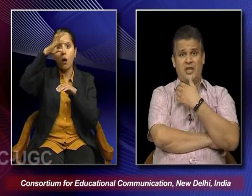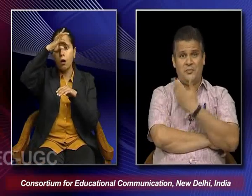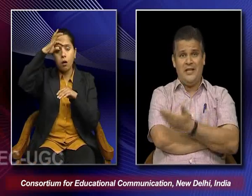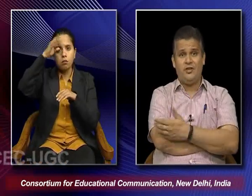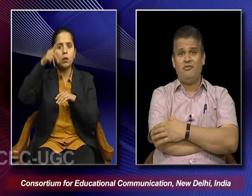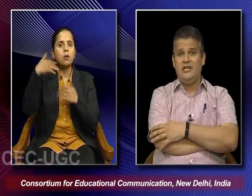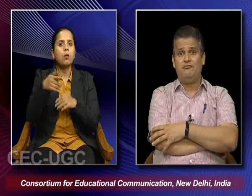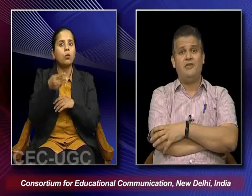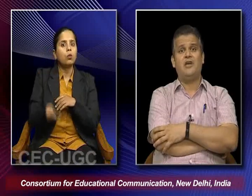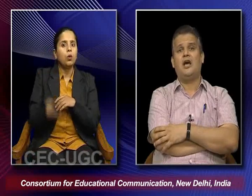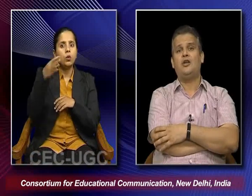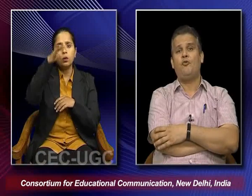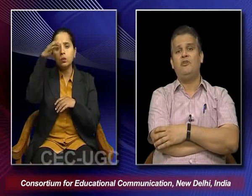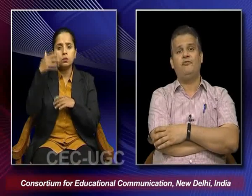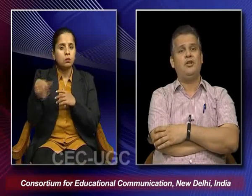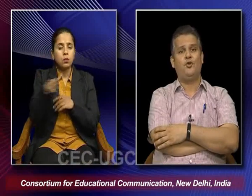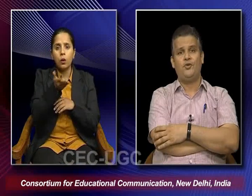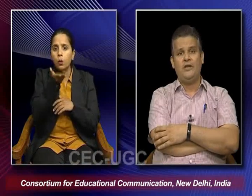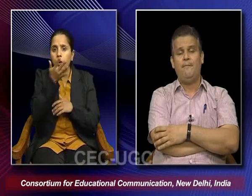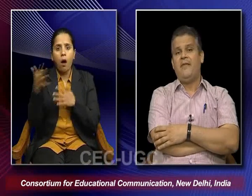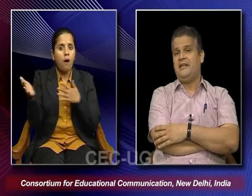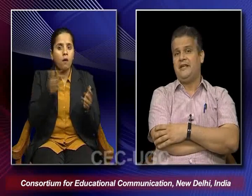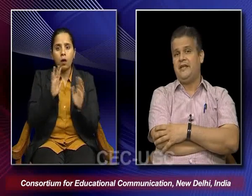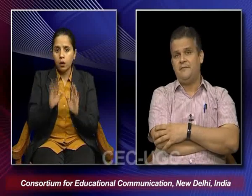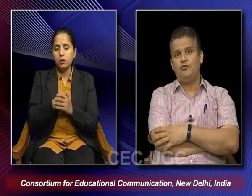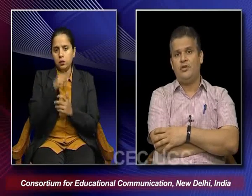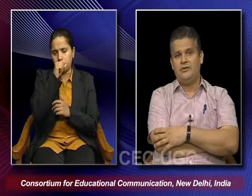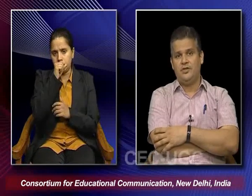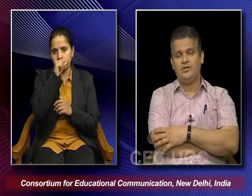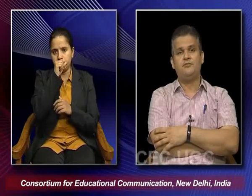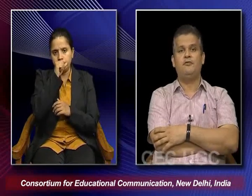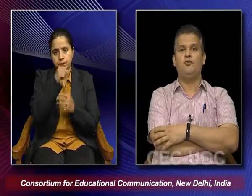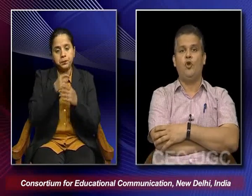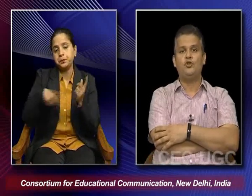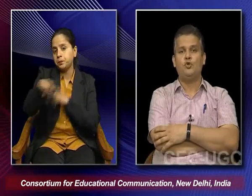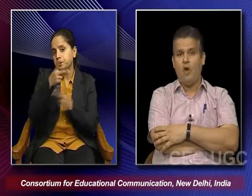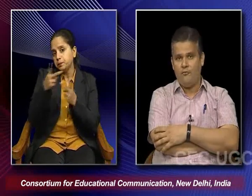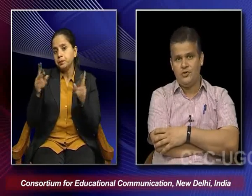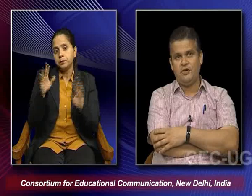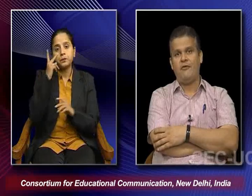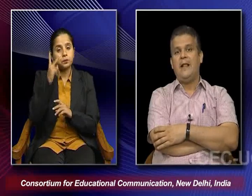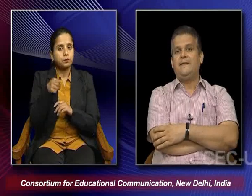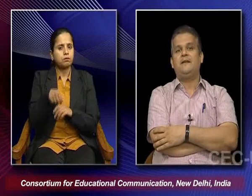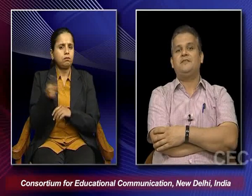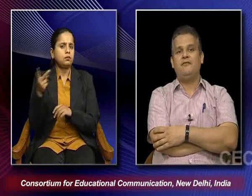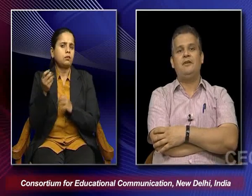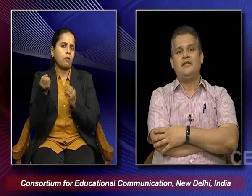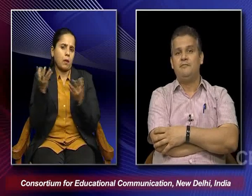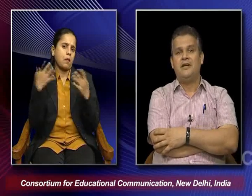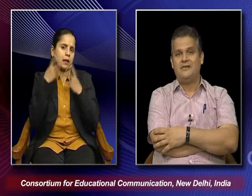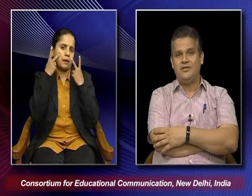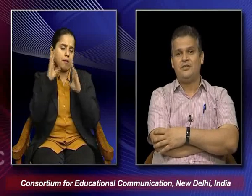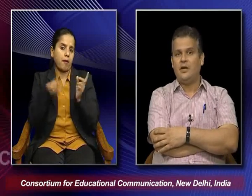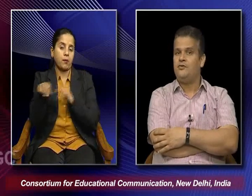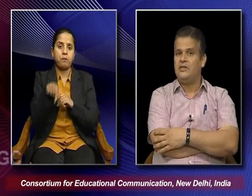so spells of heat waves are now being felt not only equatorial region, also observe that several